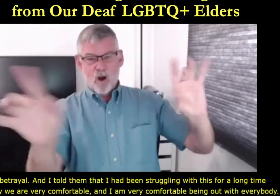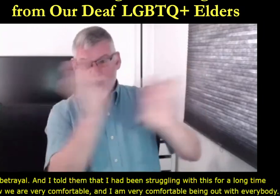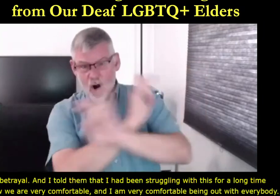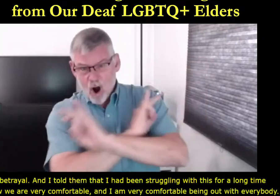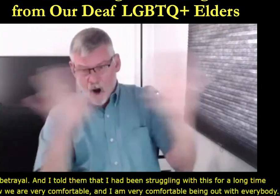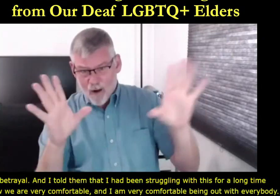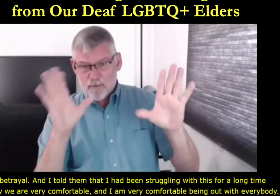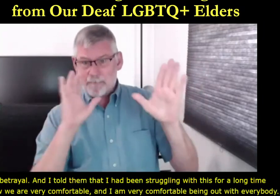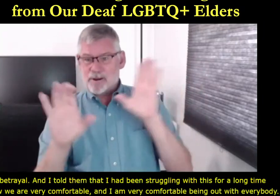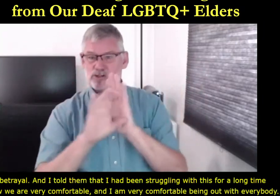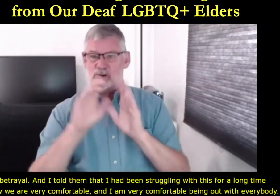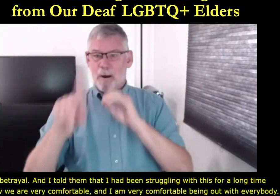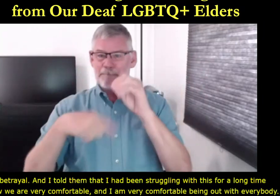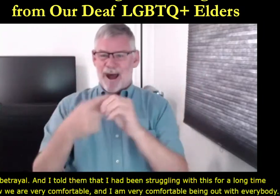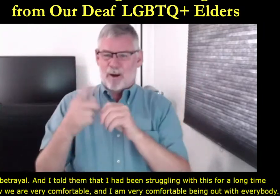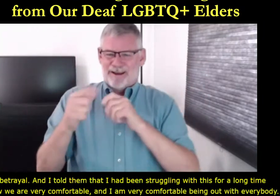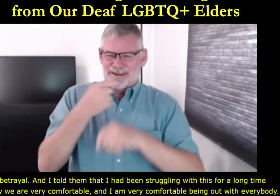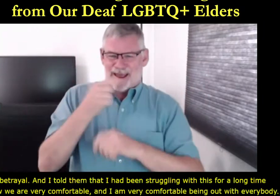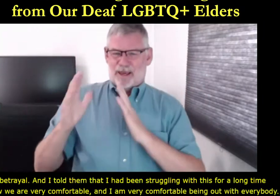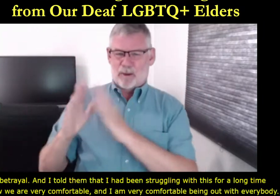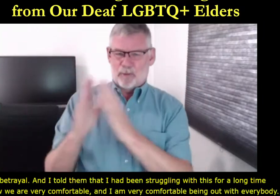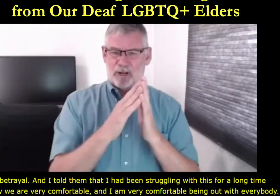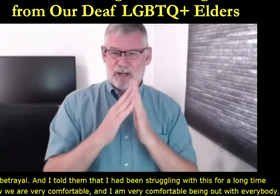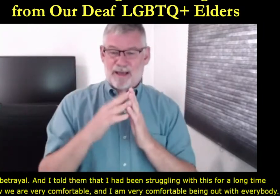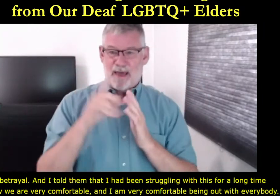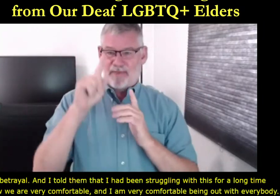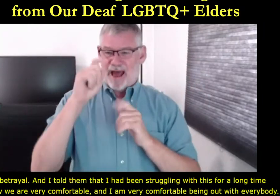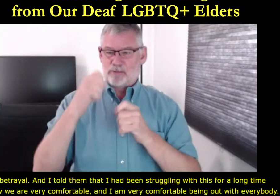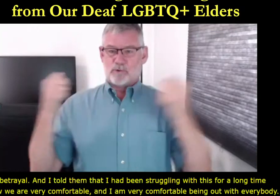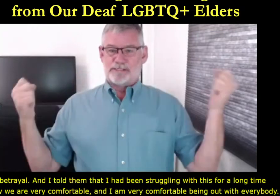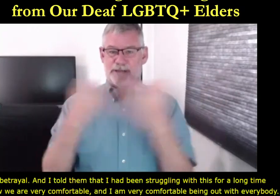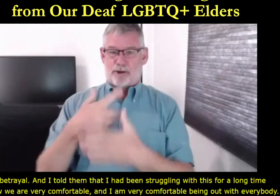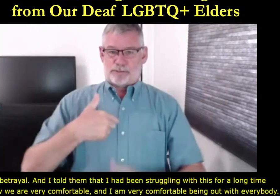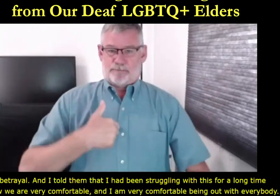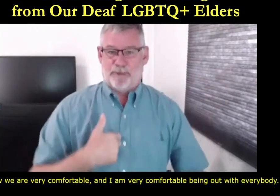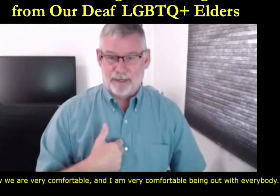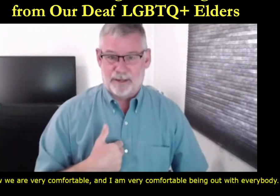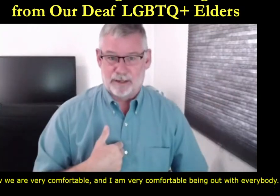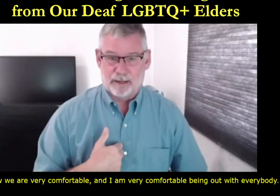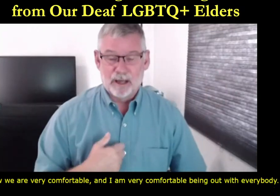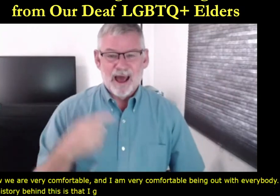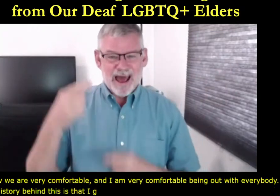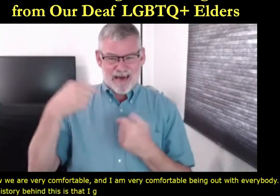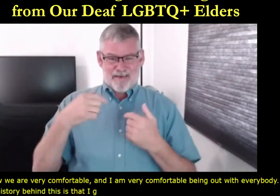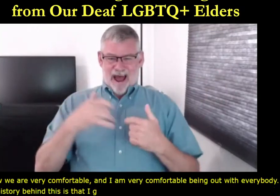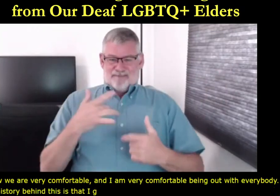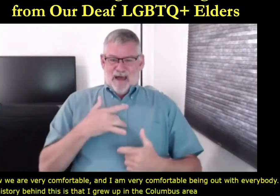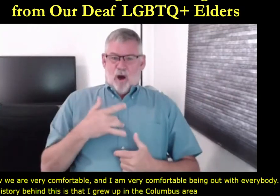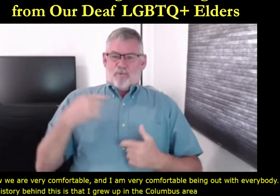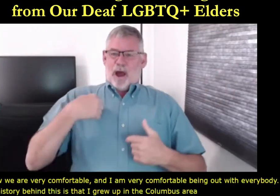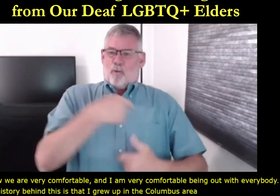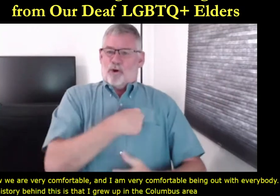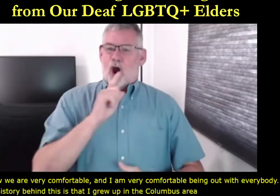and the media has painted a horrible picture about members of the gay and lesbian communities and that frightened me